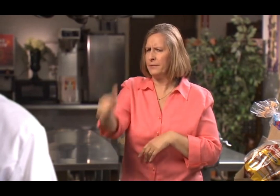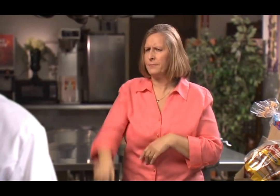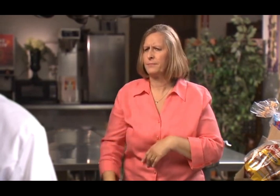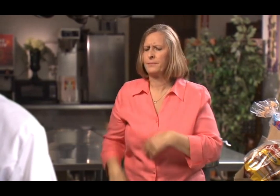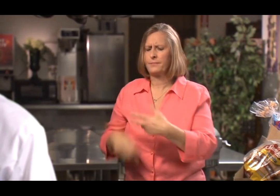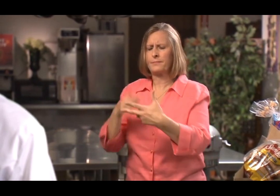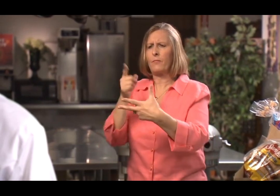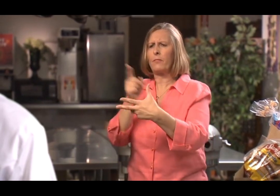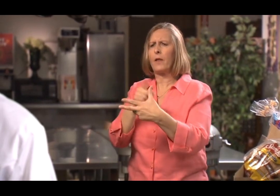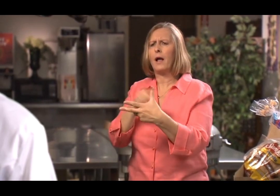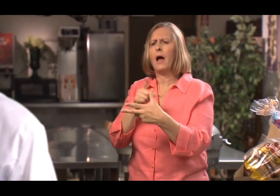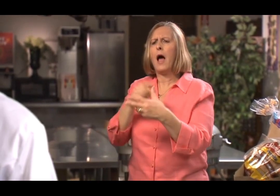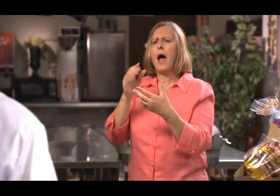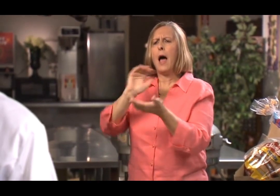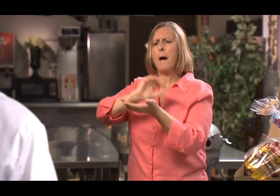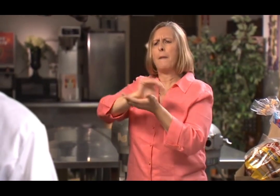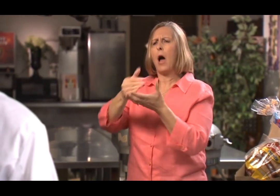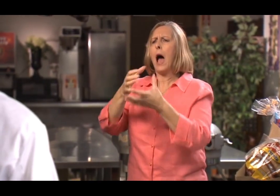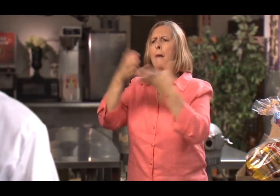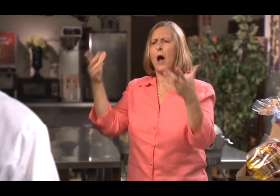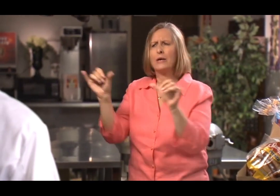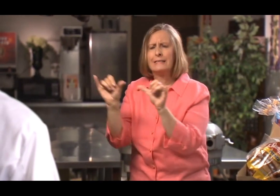yourself are, what is the serving size?